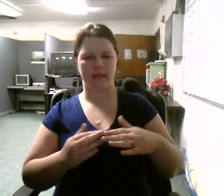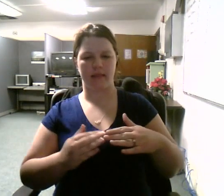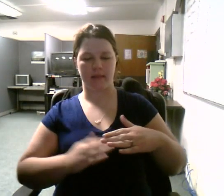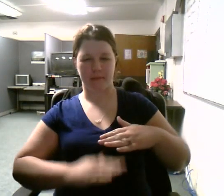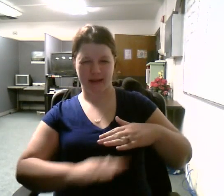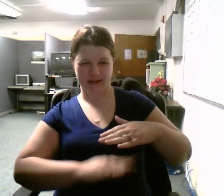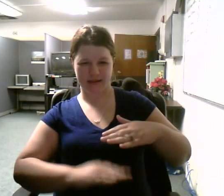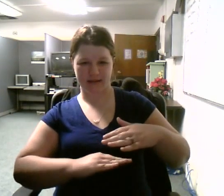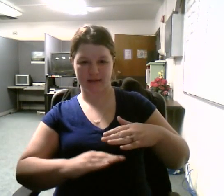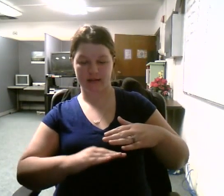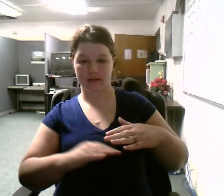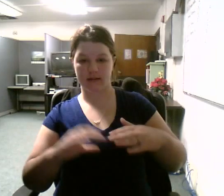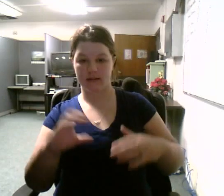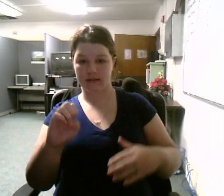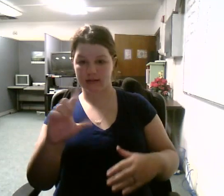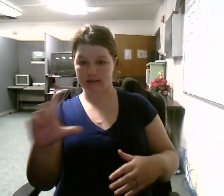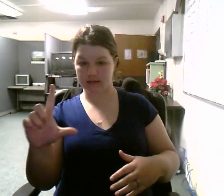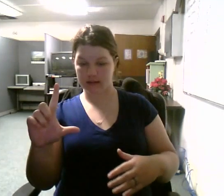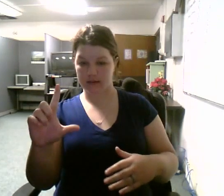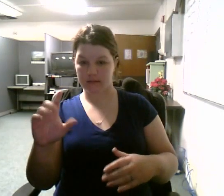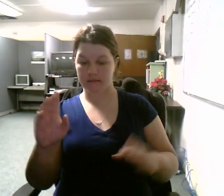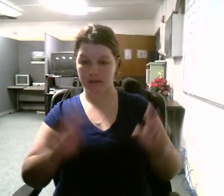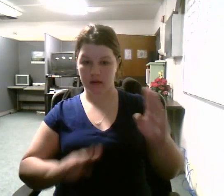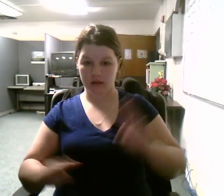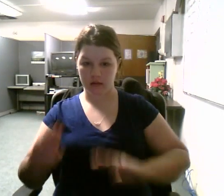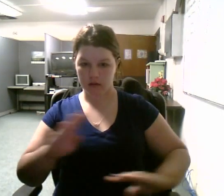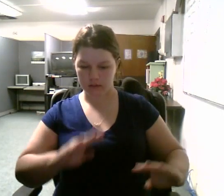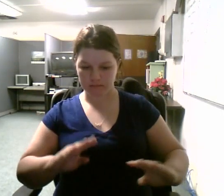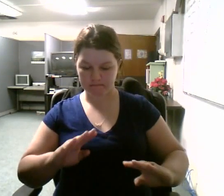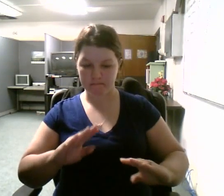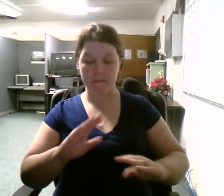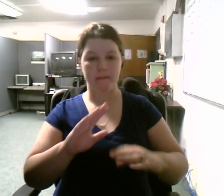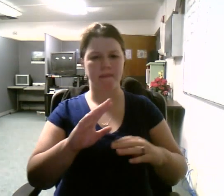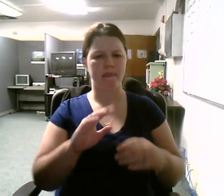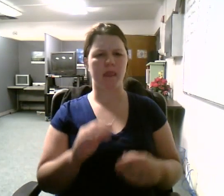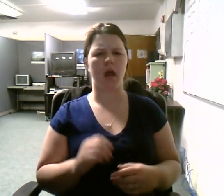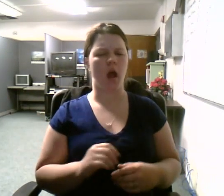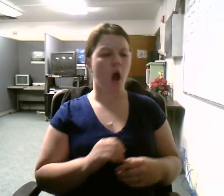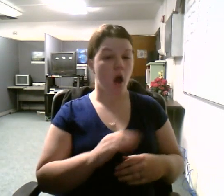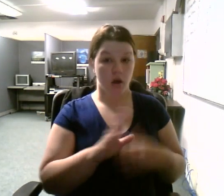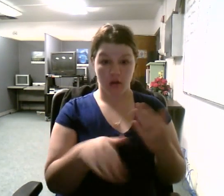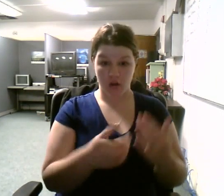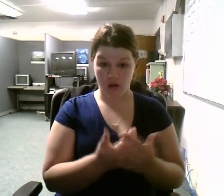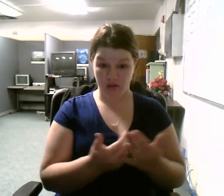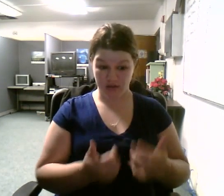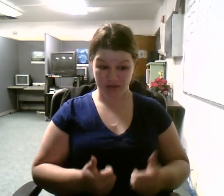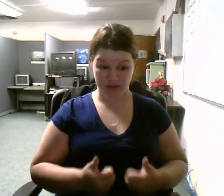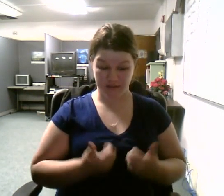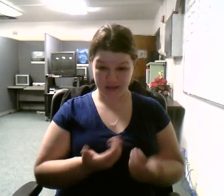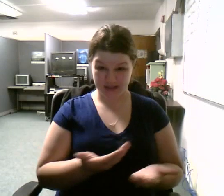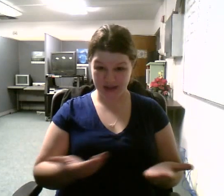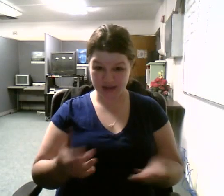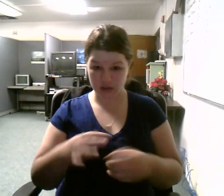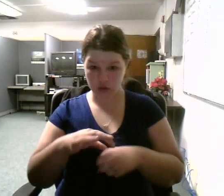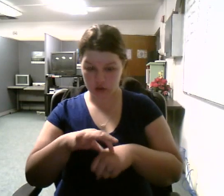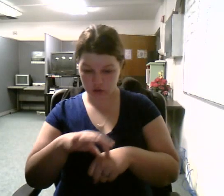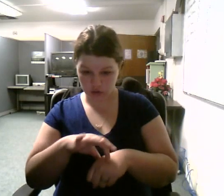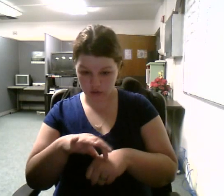organisms on Earth are divided into microscopic pieces called cells. There are smaller pieces to